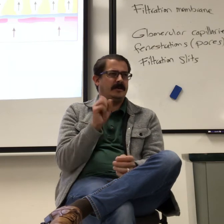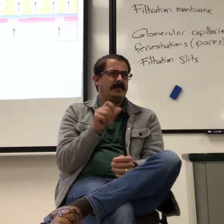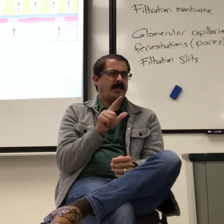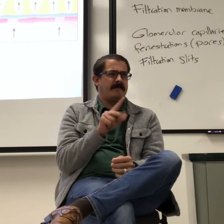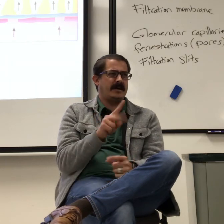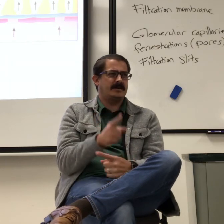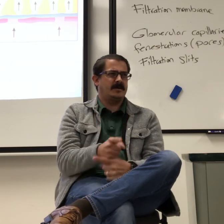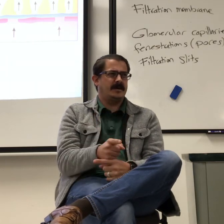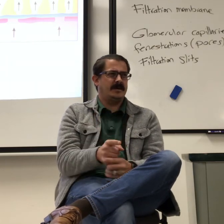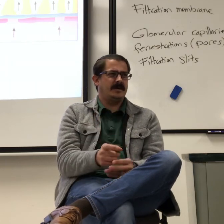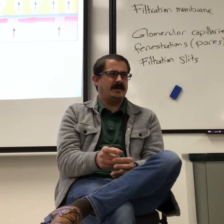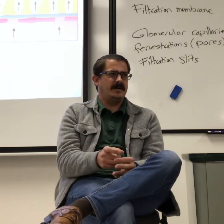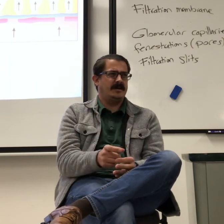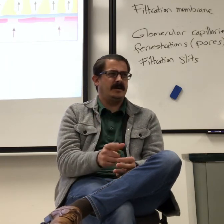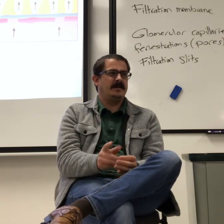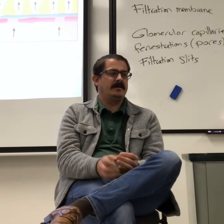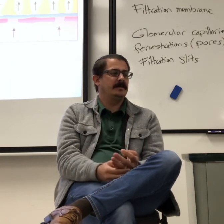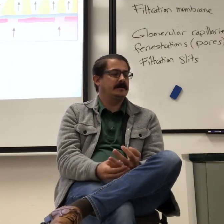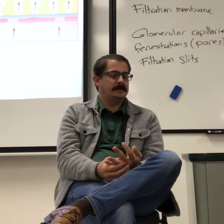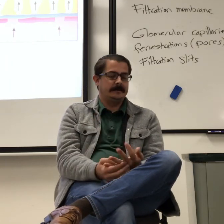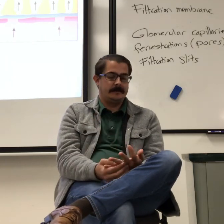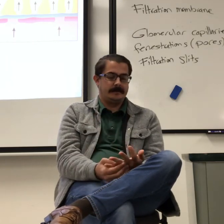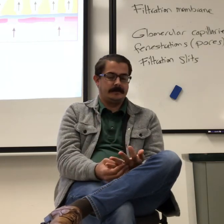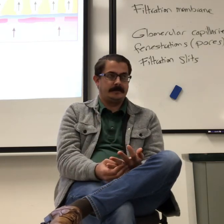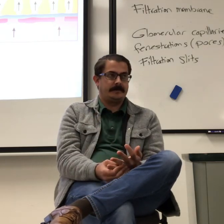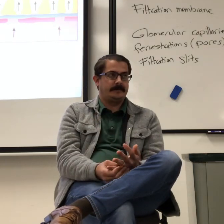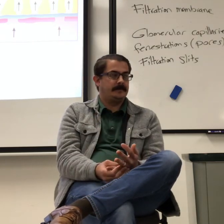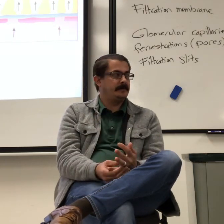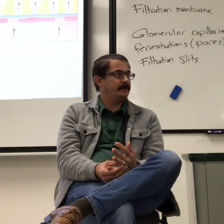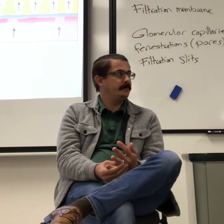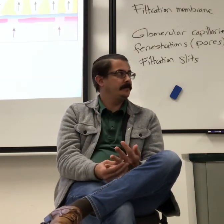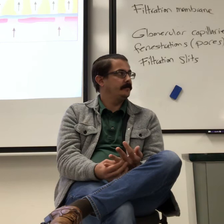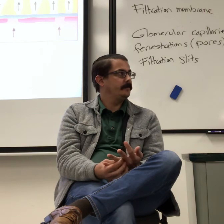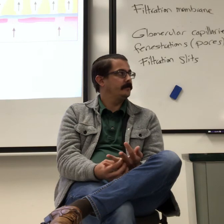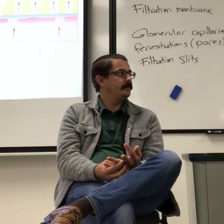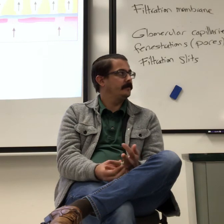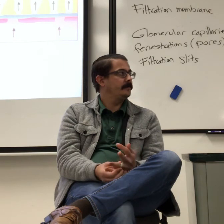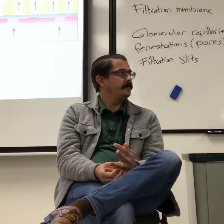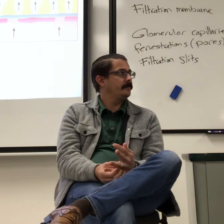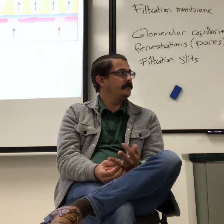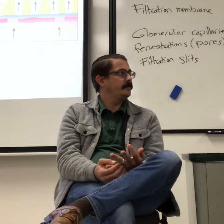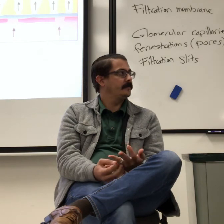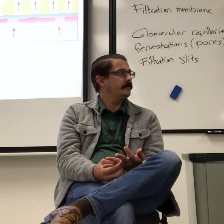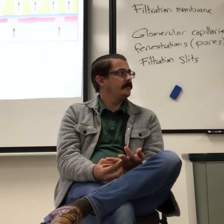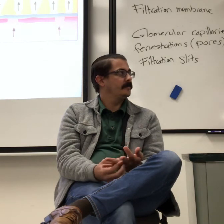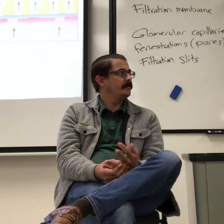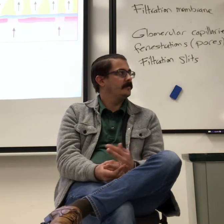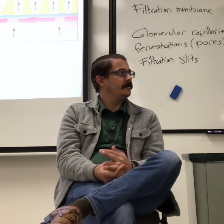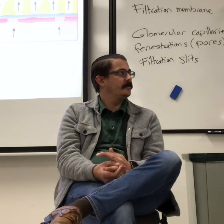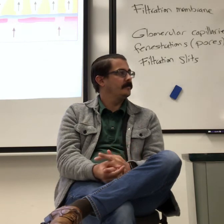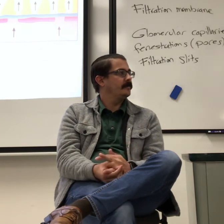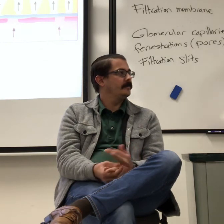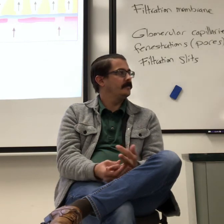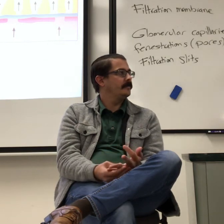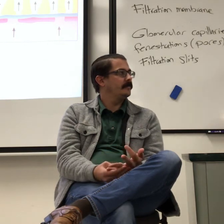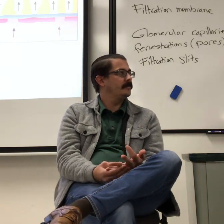1, the filtration slit of the foot process. 2, the basement membrane. And then 3,